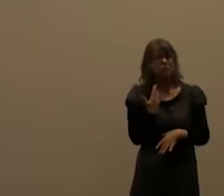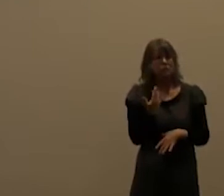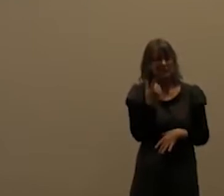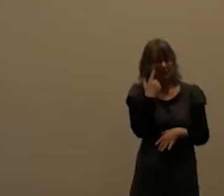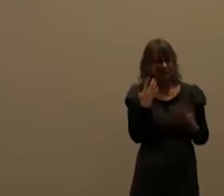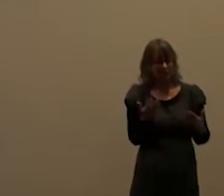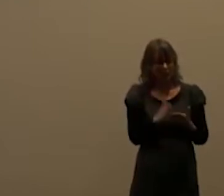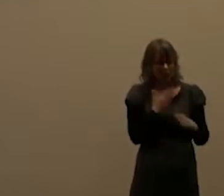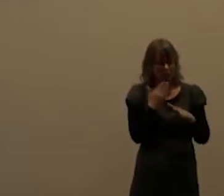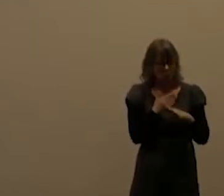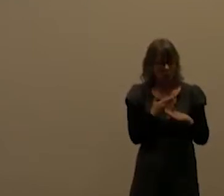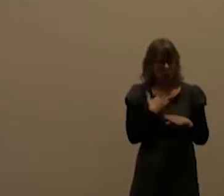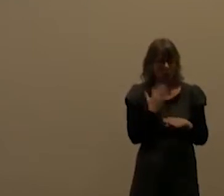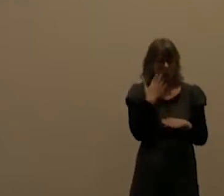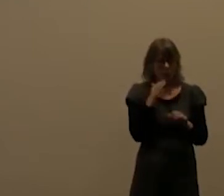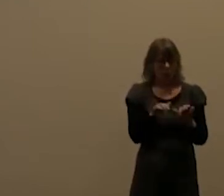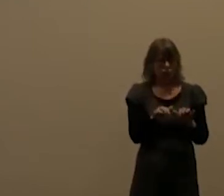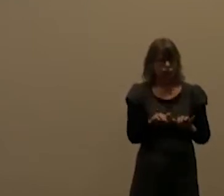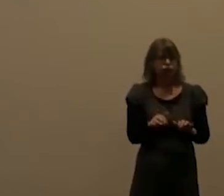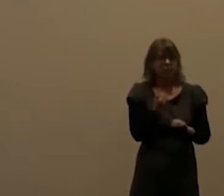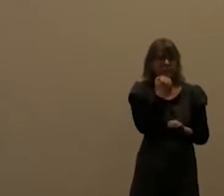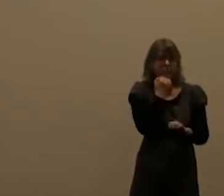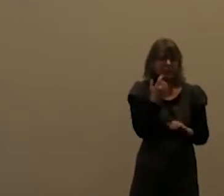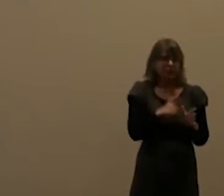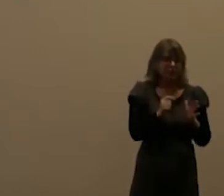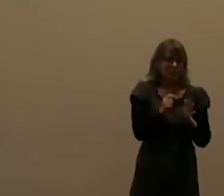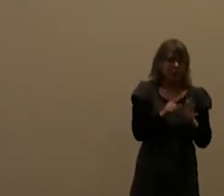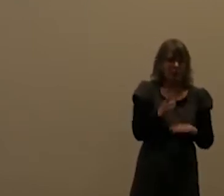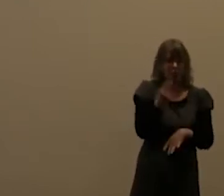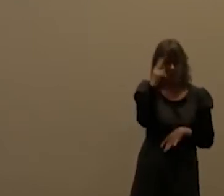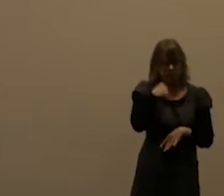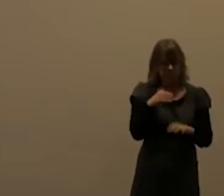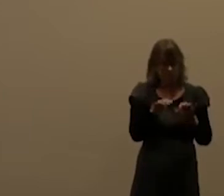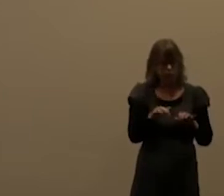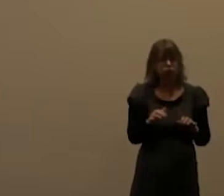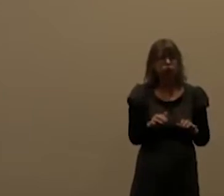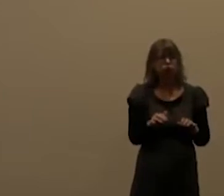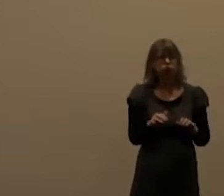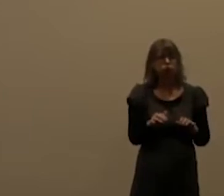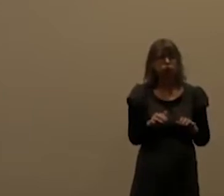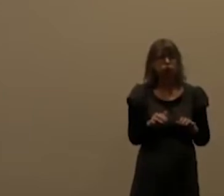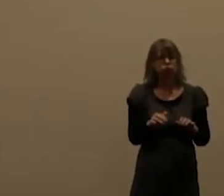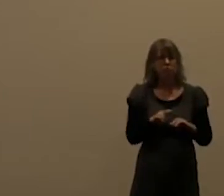here. We'll fill in some data. So there's our API, like a first name, and run the flow.